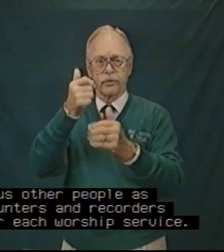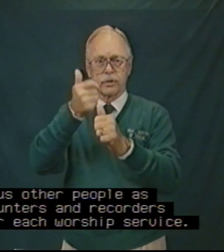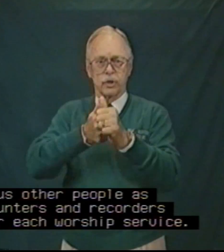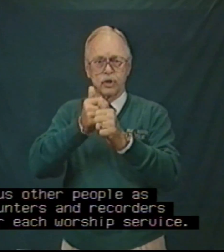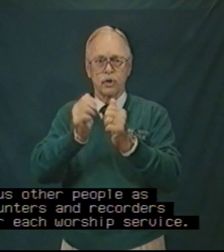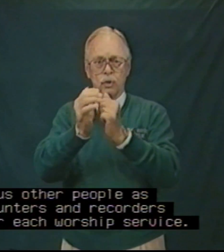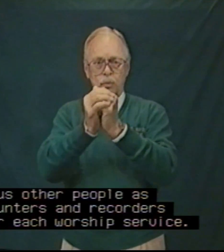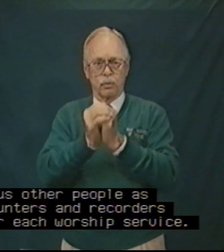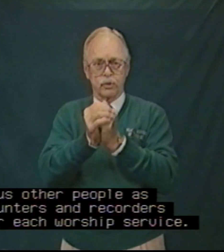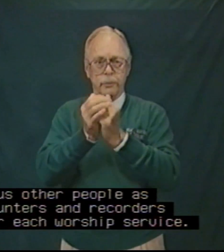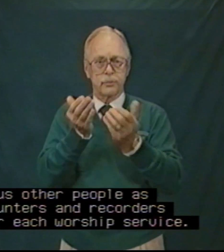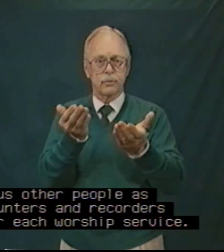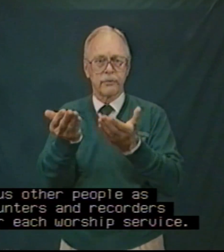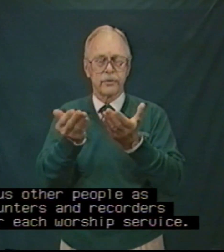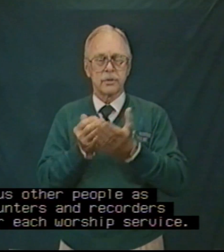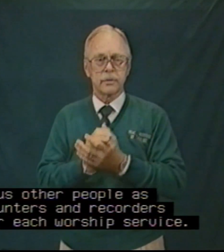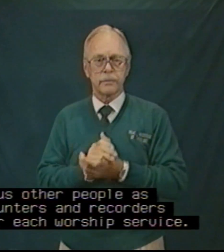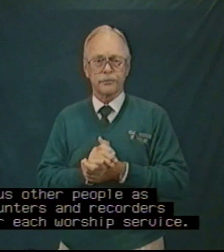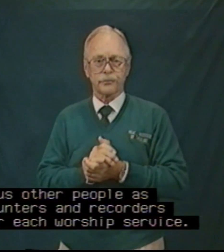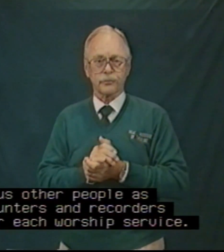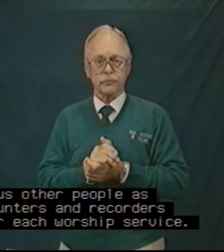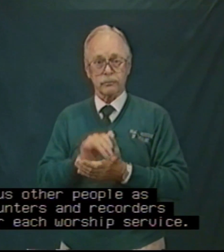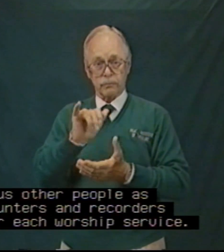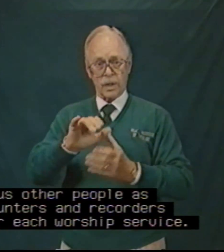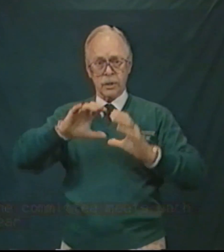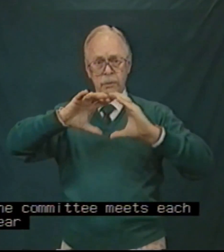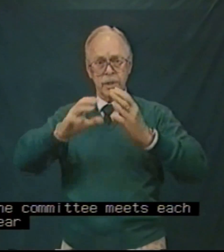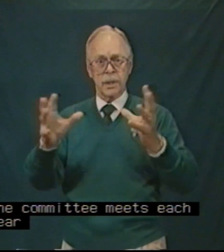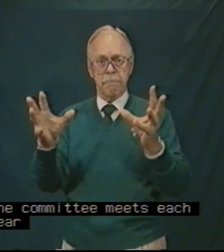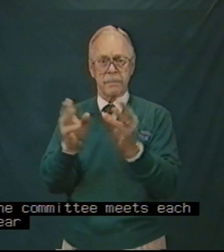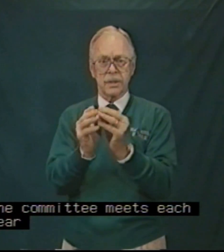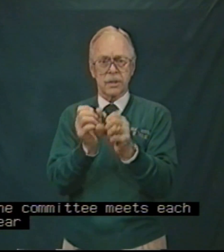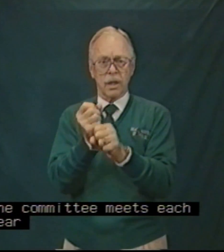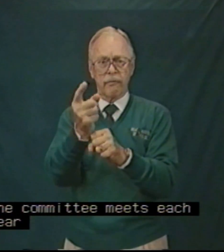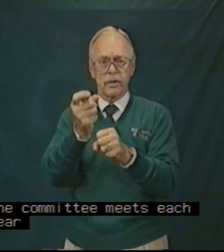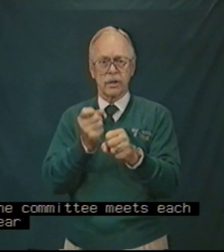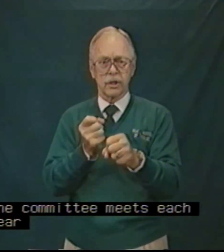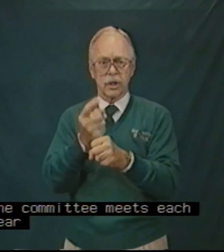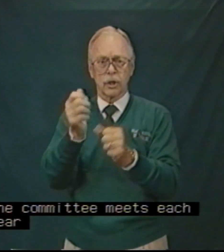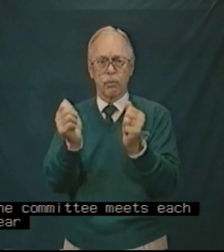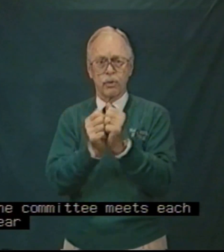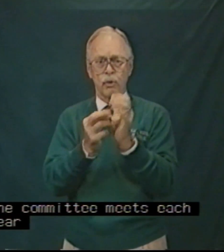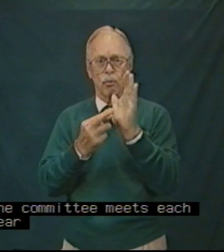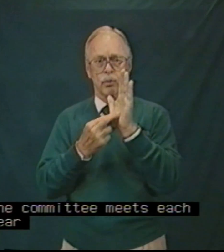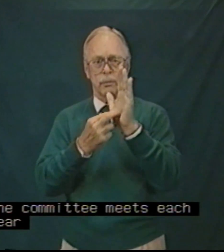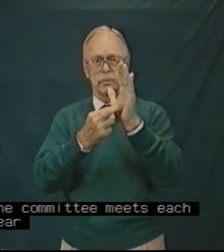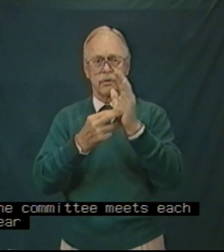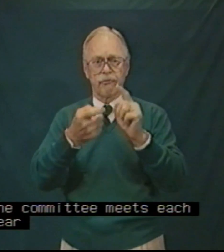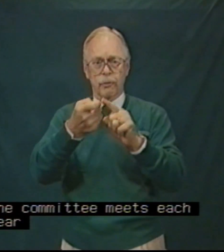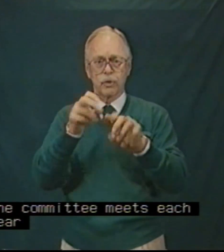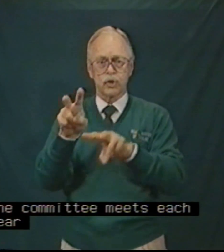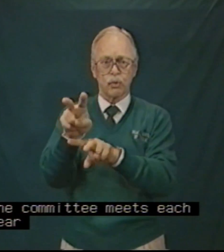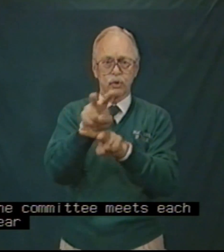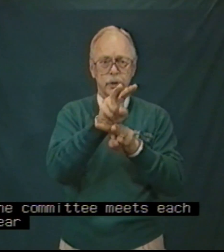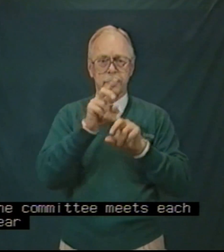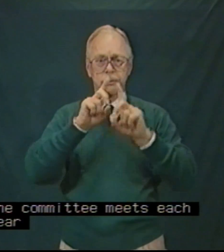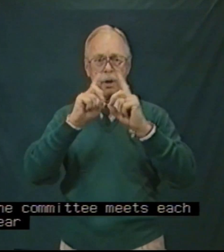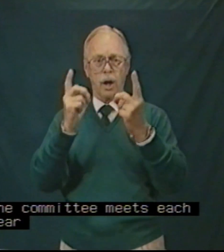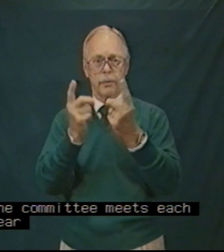meets each year the representatives of the Stewardship Department and other departments that offer programs to prepare a